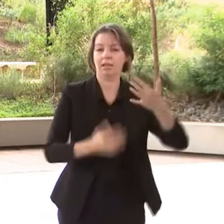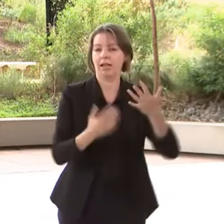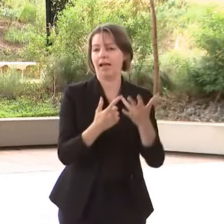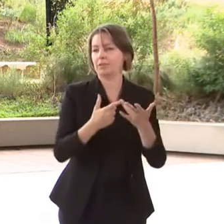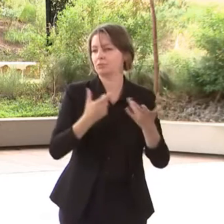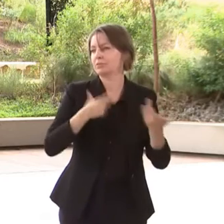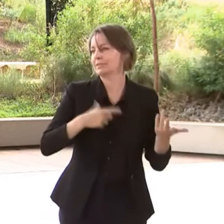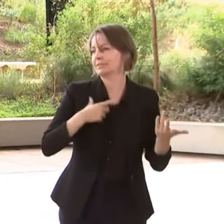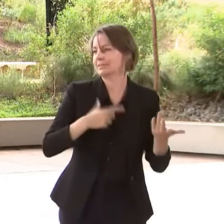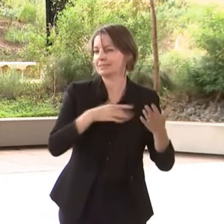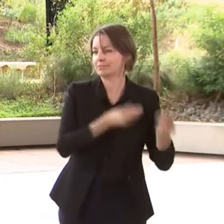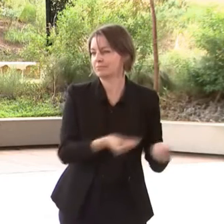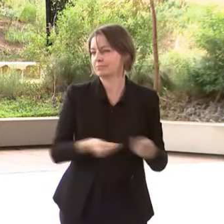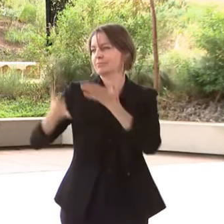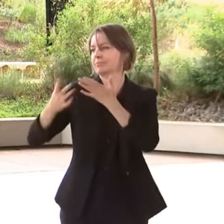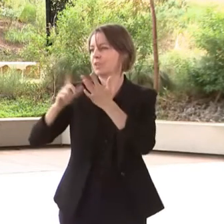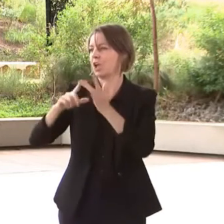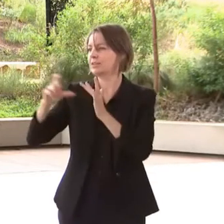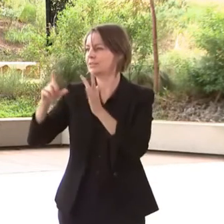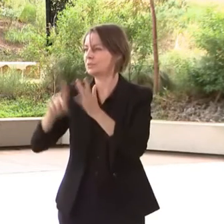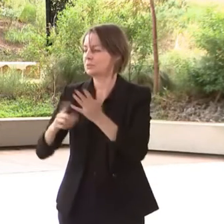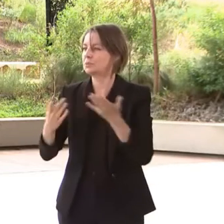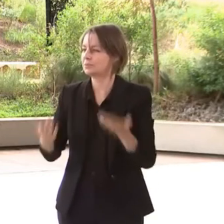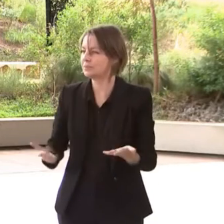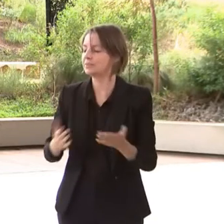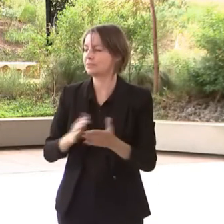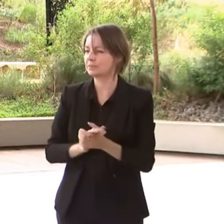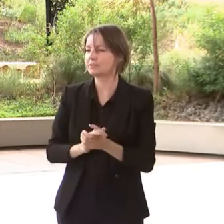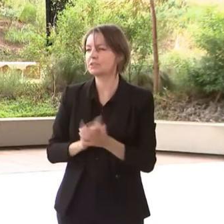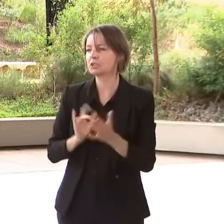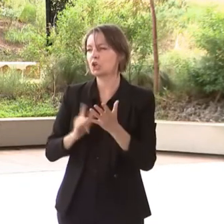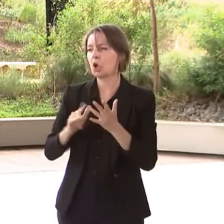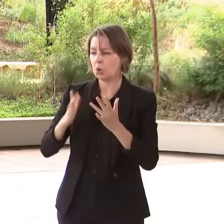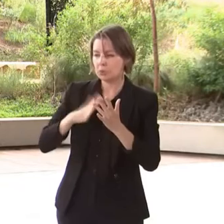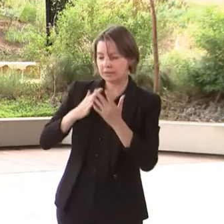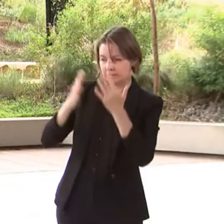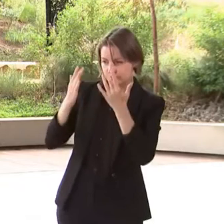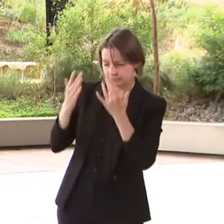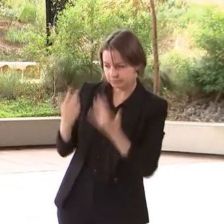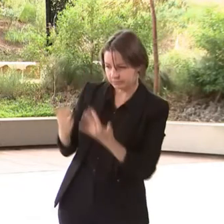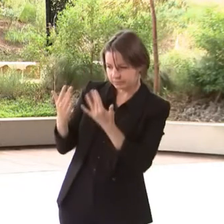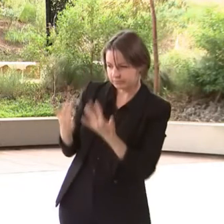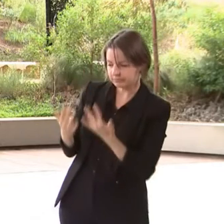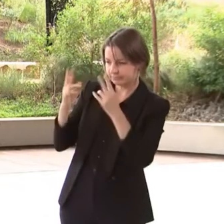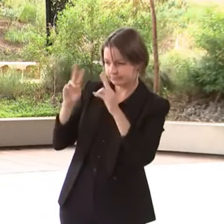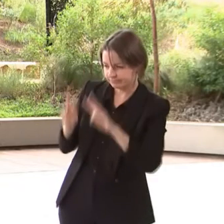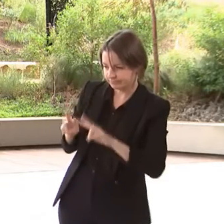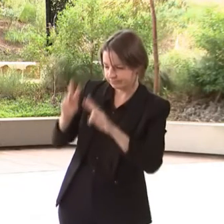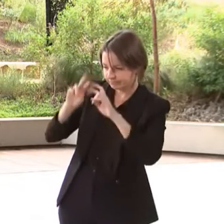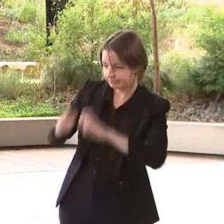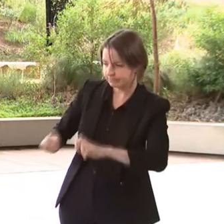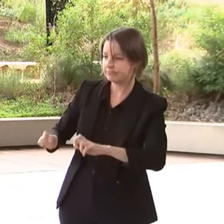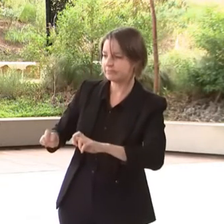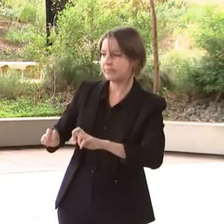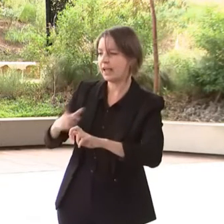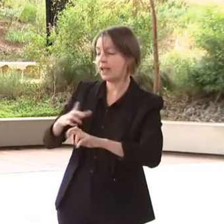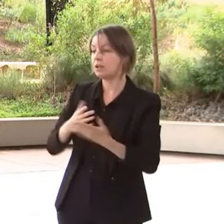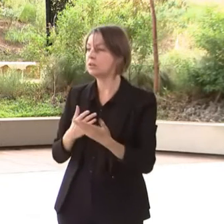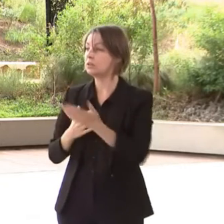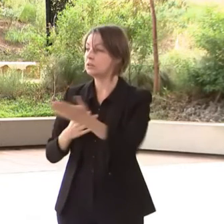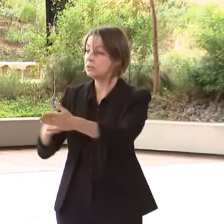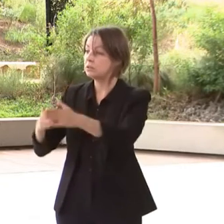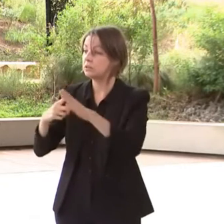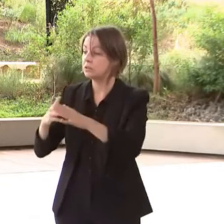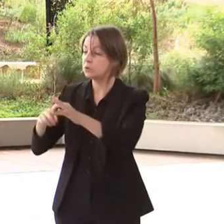intensive care. So we are collecting that data and we look at that and take that into account in our thinking. Oh look, I think we've been very open